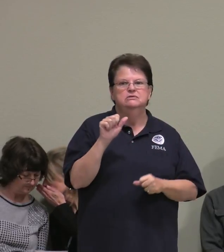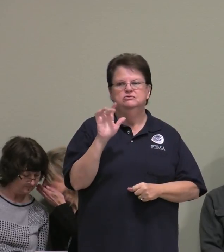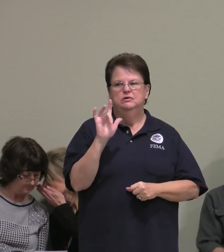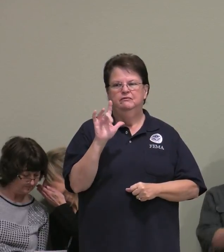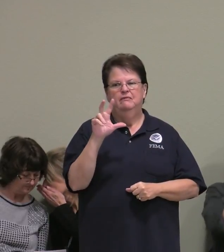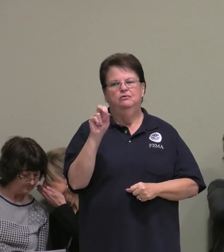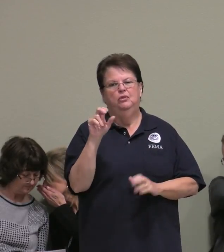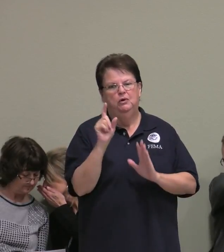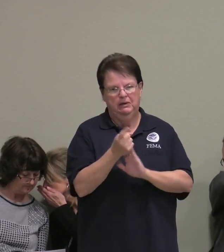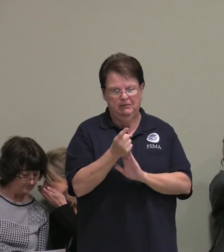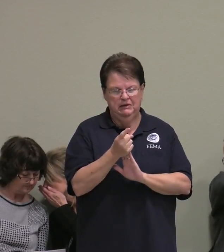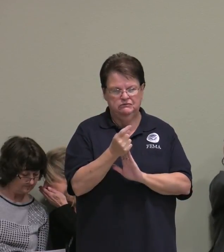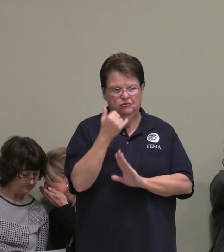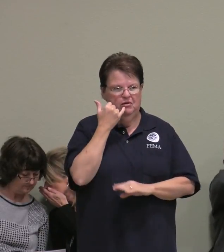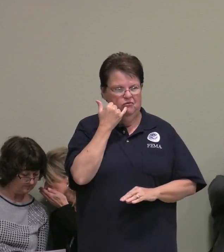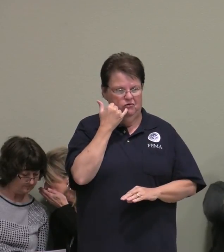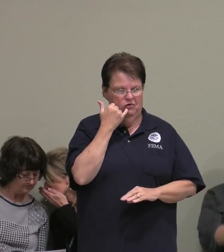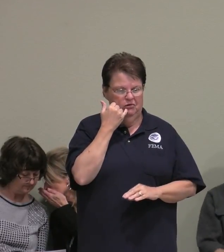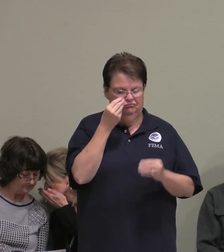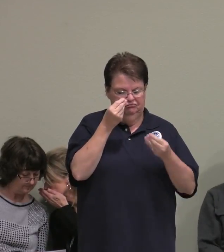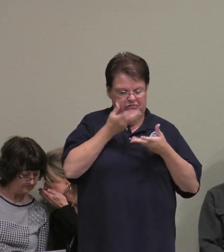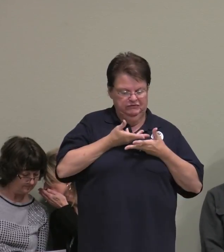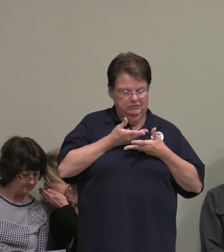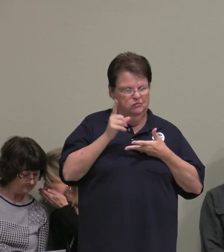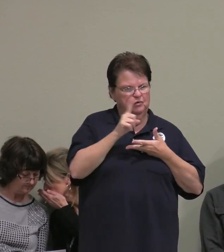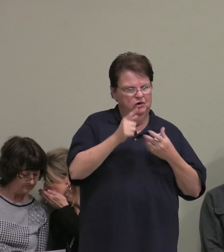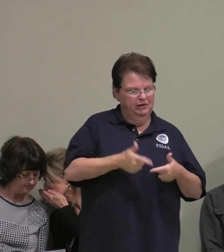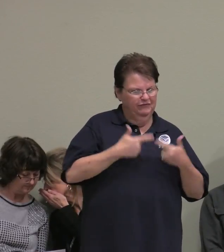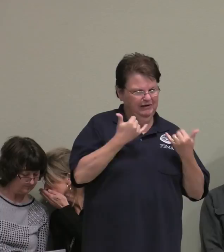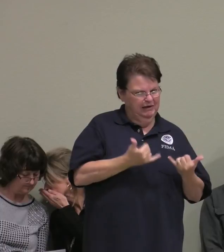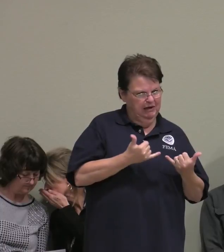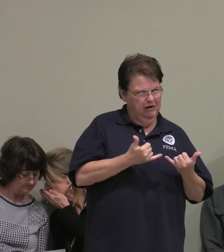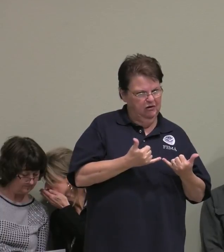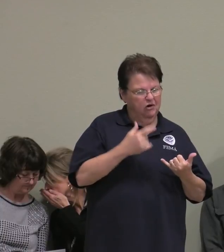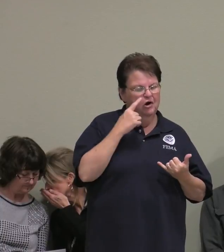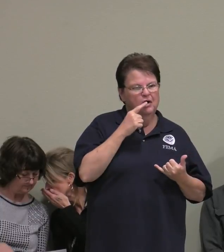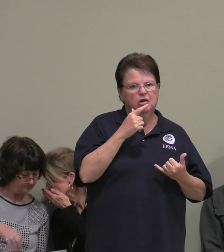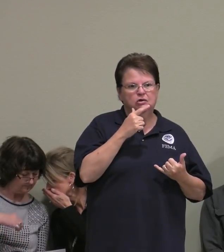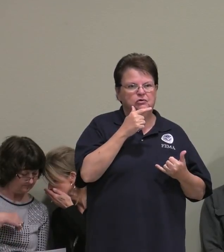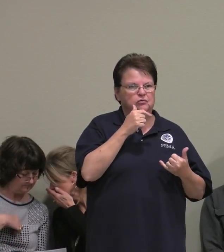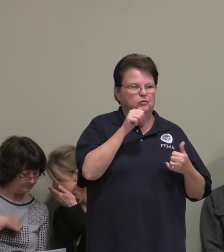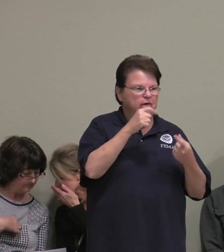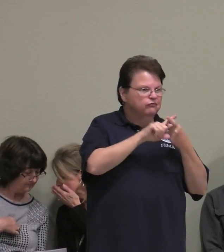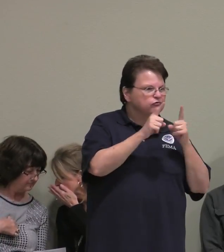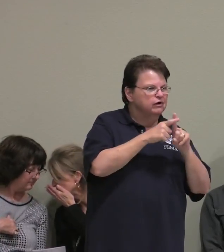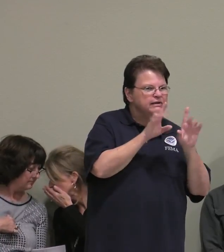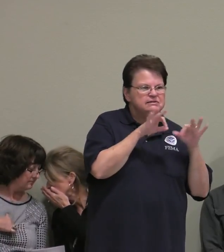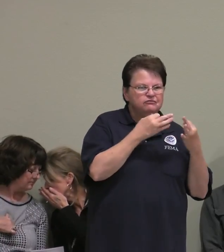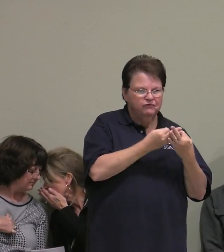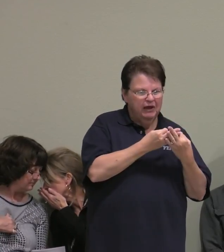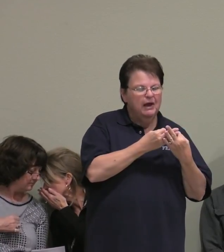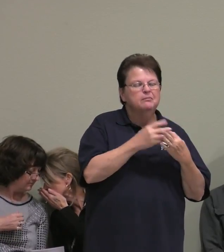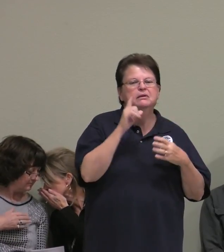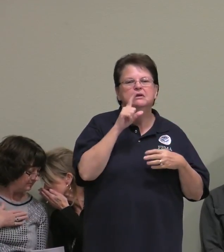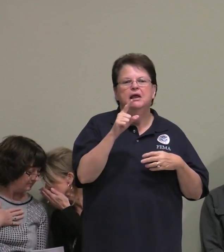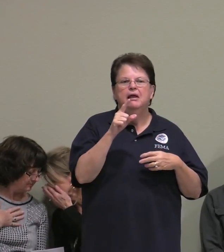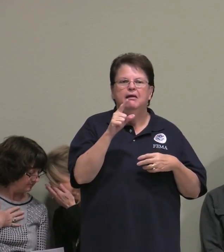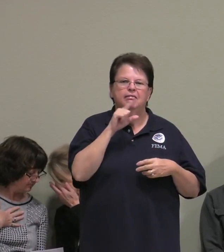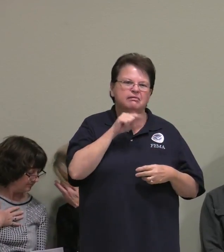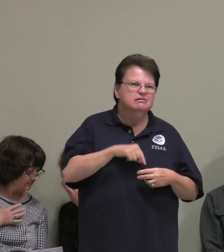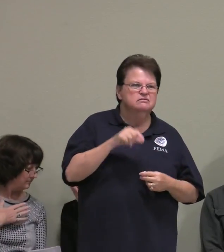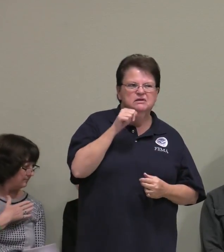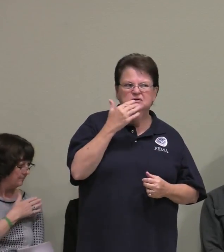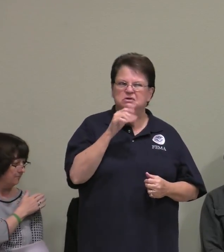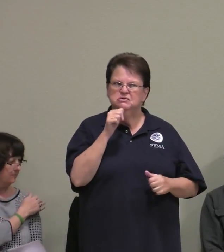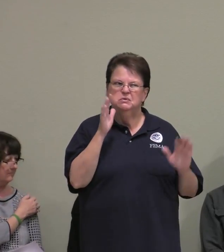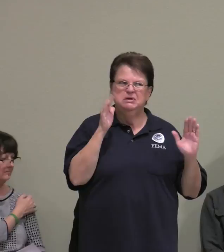30 minutes. Give us the information. Where are you living now? Are you precariously housed? Are you with friends and family and Thanksgiving didn't go so well and you're